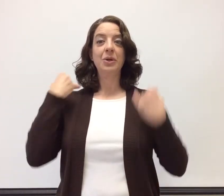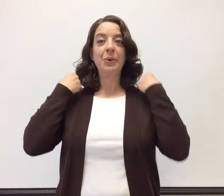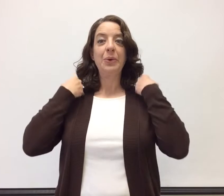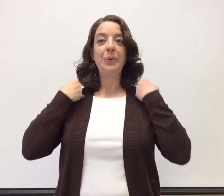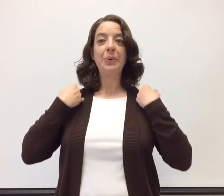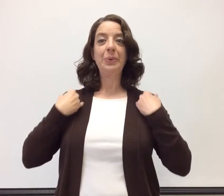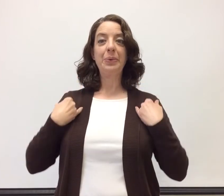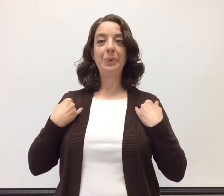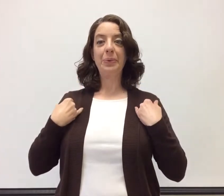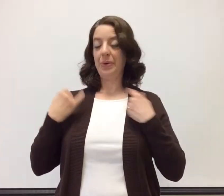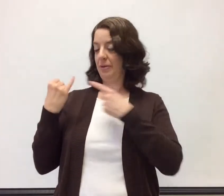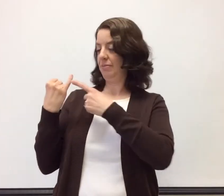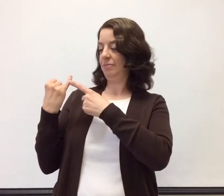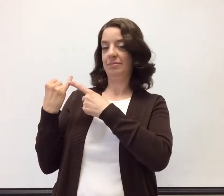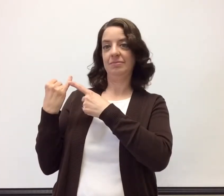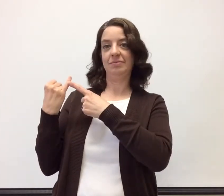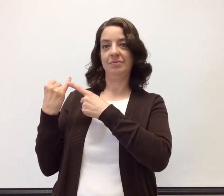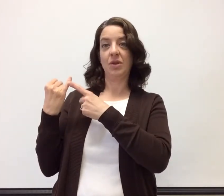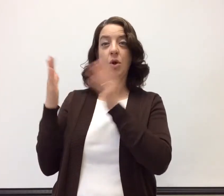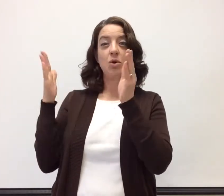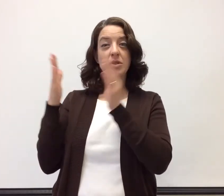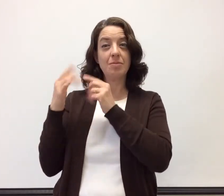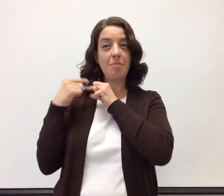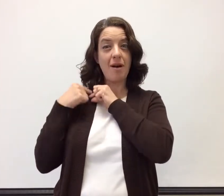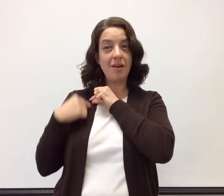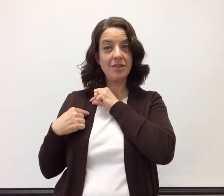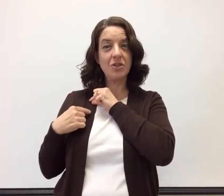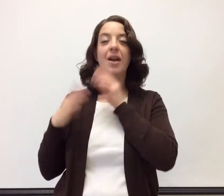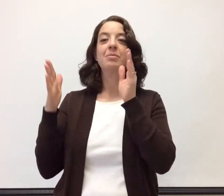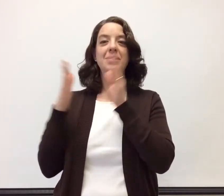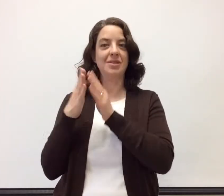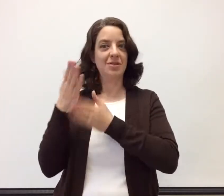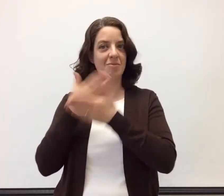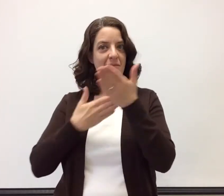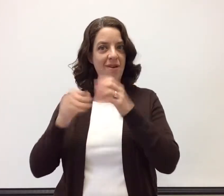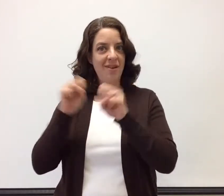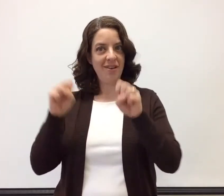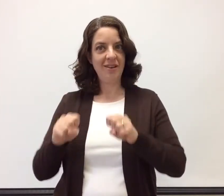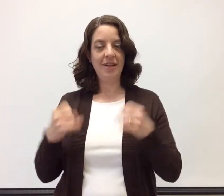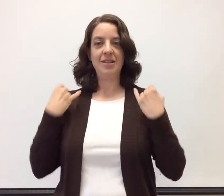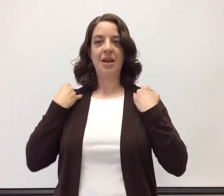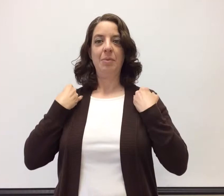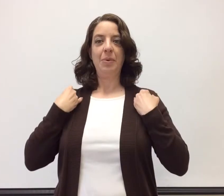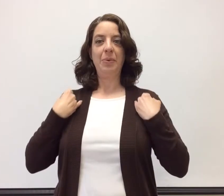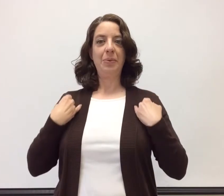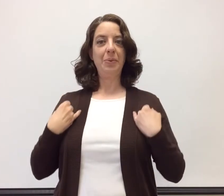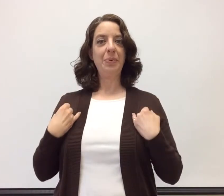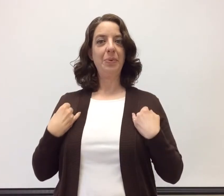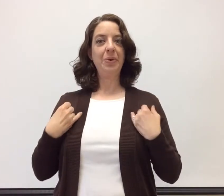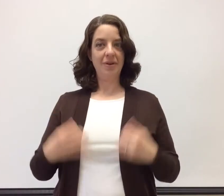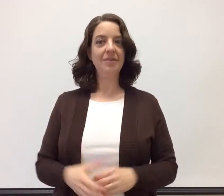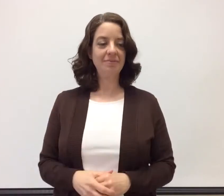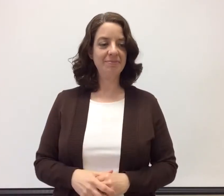is blue and has little spaghetti straps. So I'm using an I hand shape because they're small straps, so they need a small hand shape.